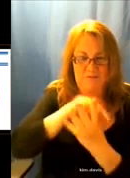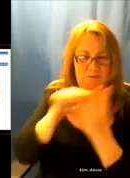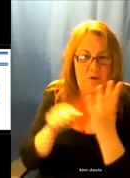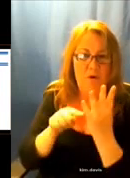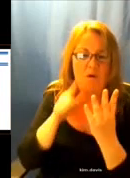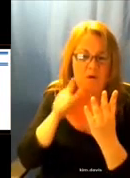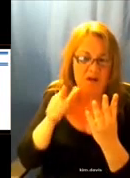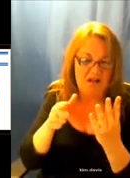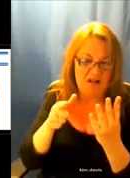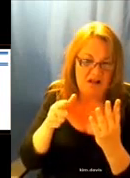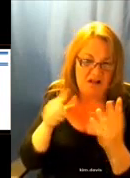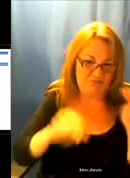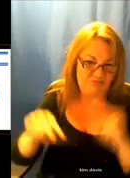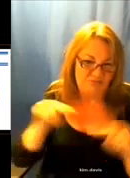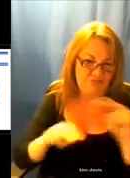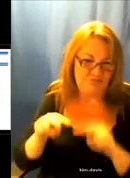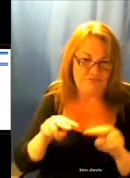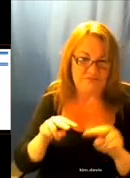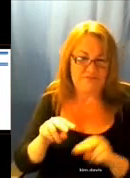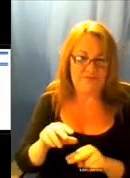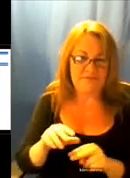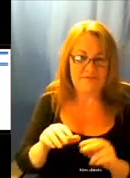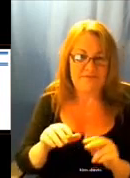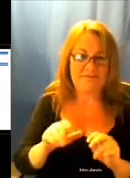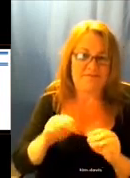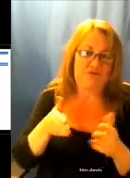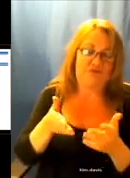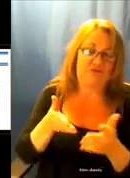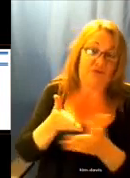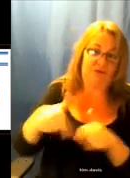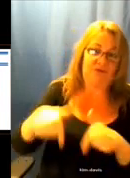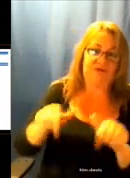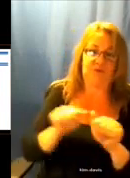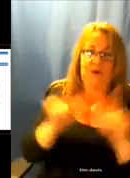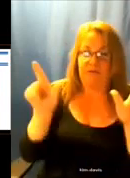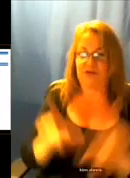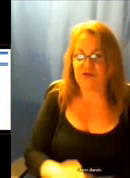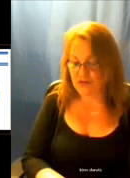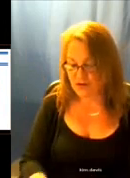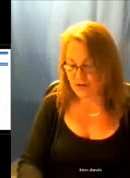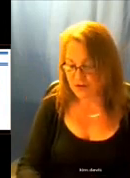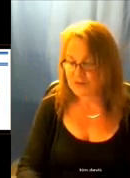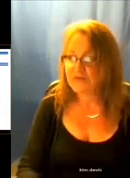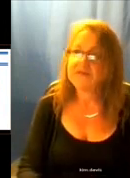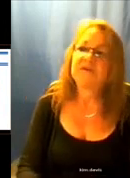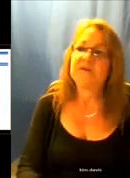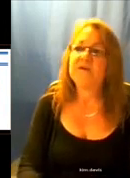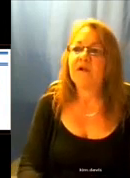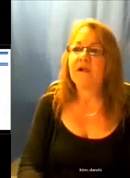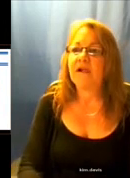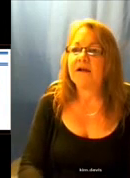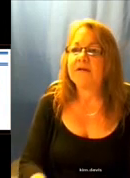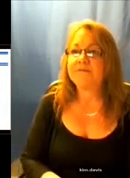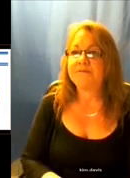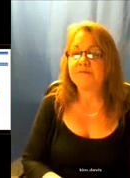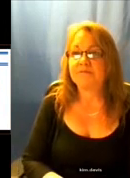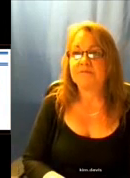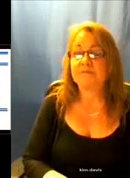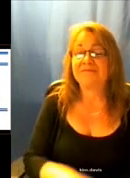and Assisted Living. Those are the 4 areas that will be covered through this webinar today.